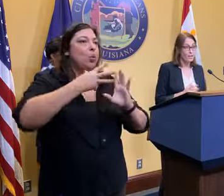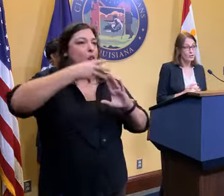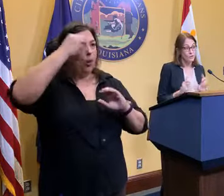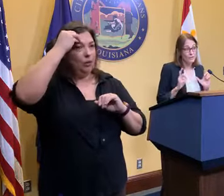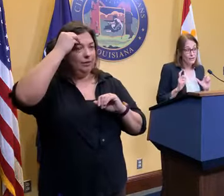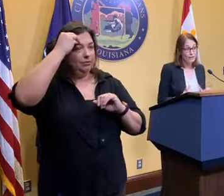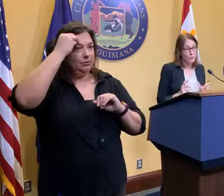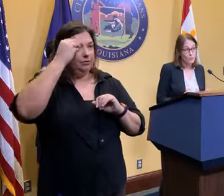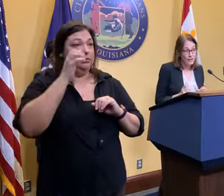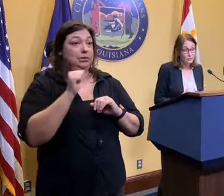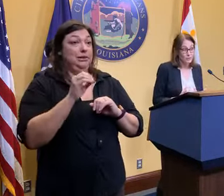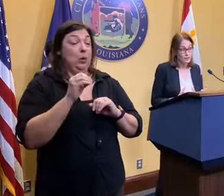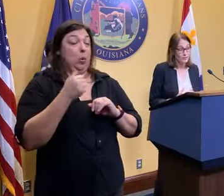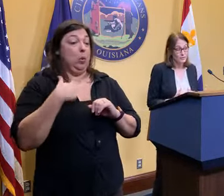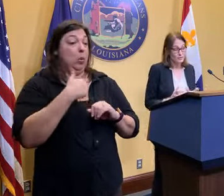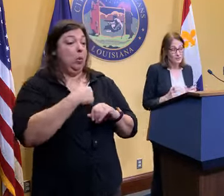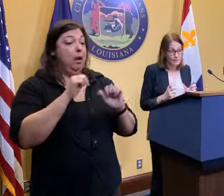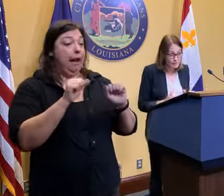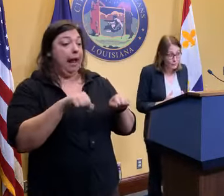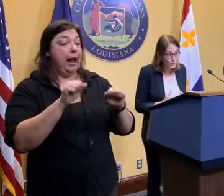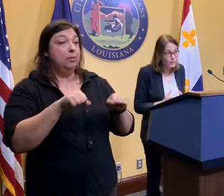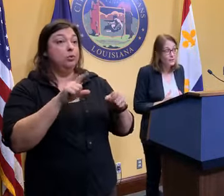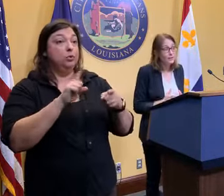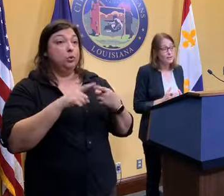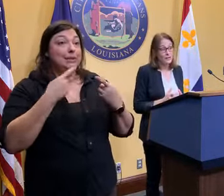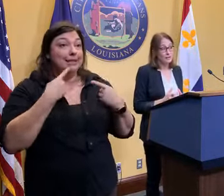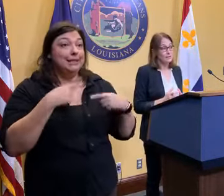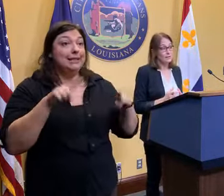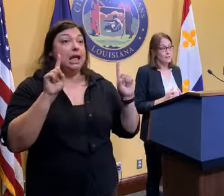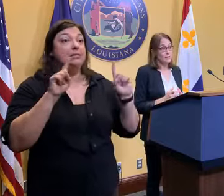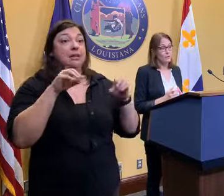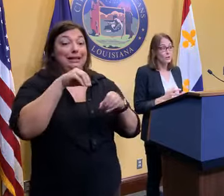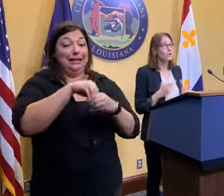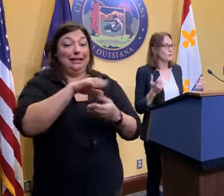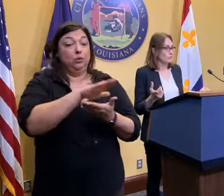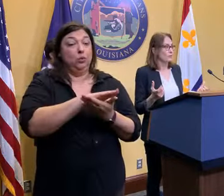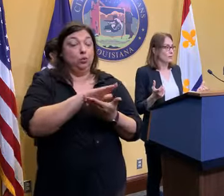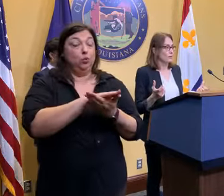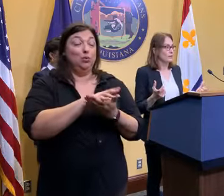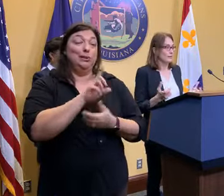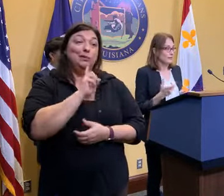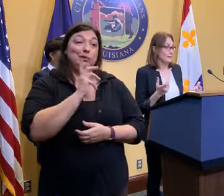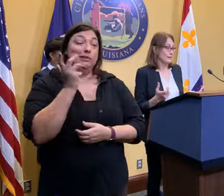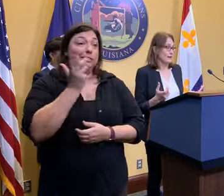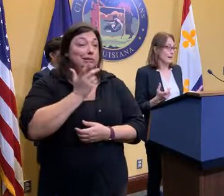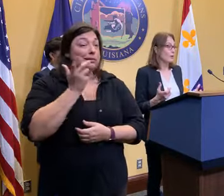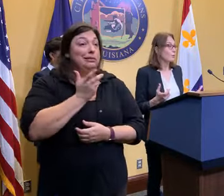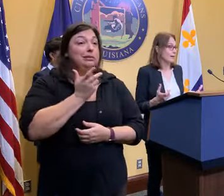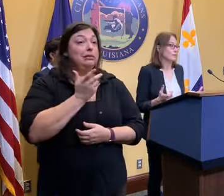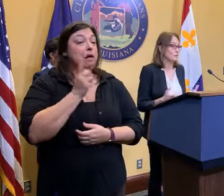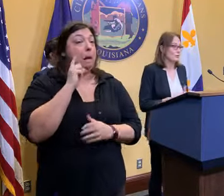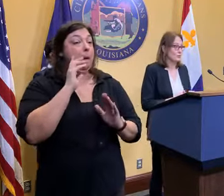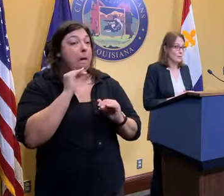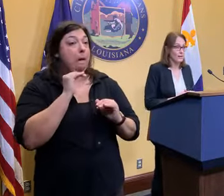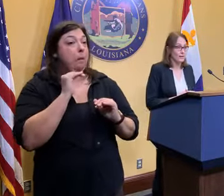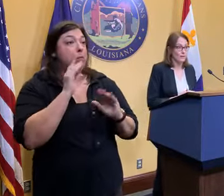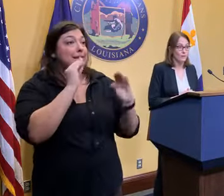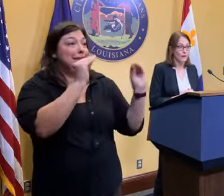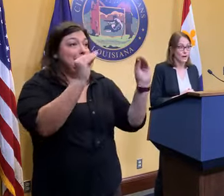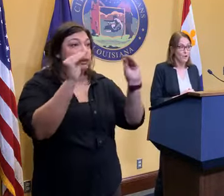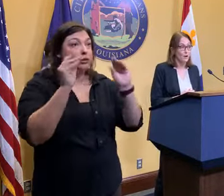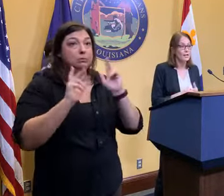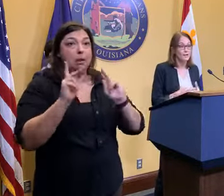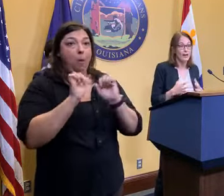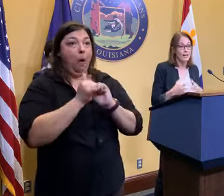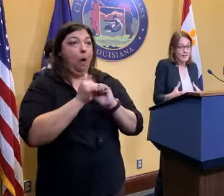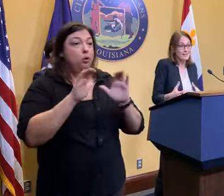size. So the fact that we're able to do this successfully is really sort of a lesson in I hope how to do things right. And